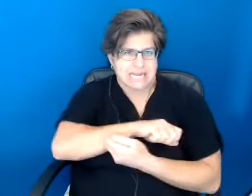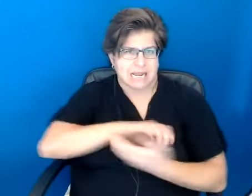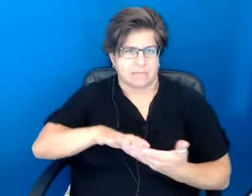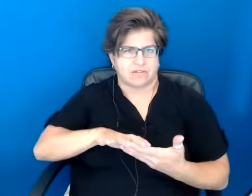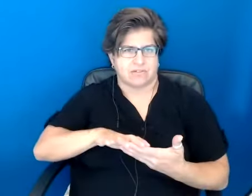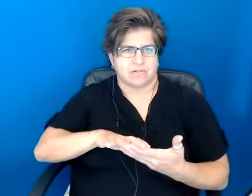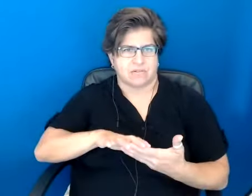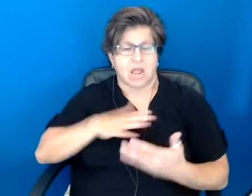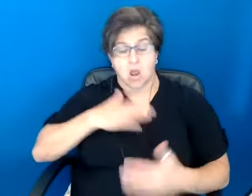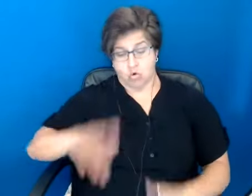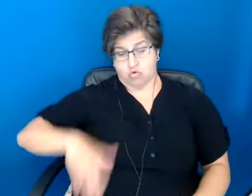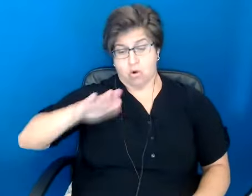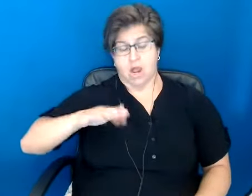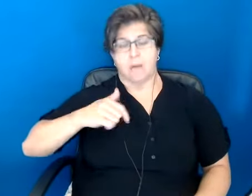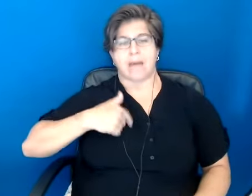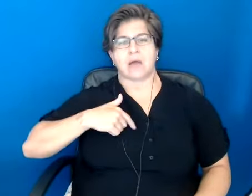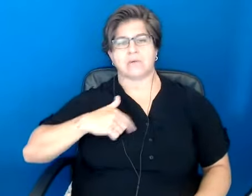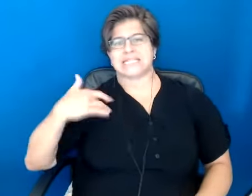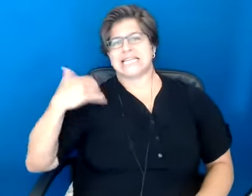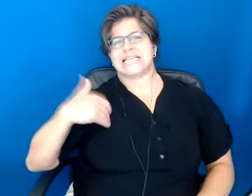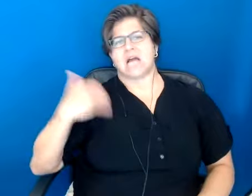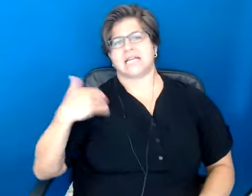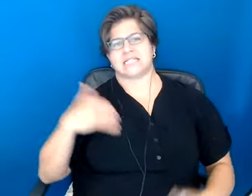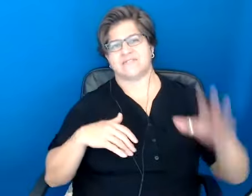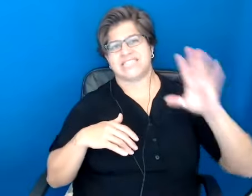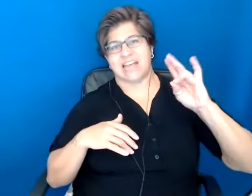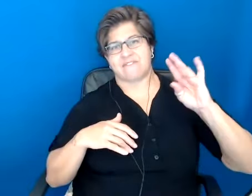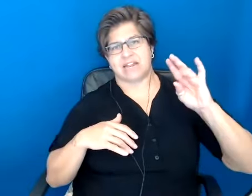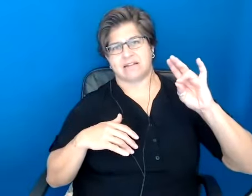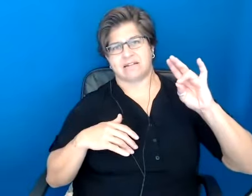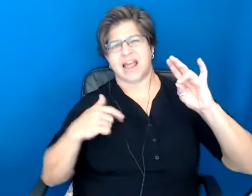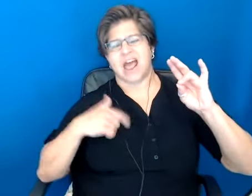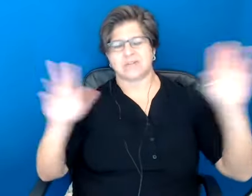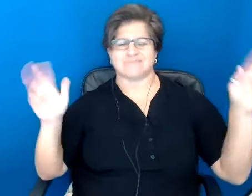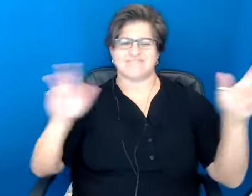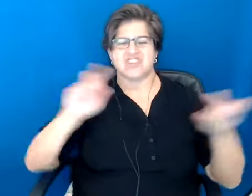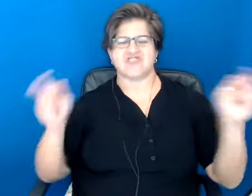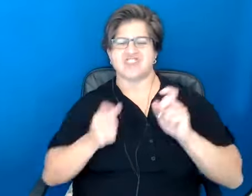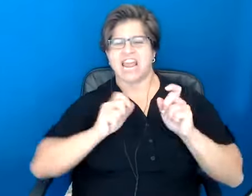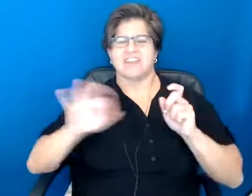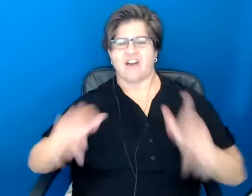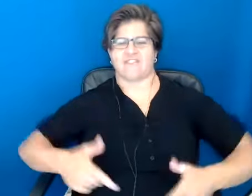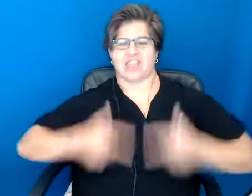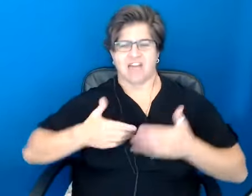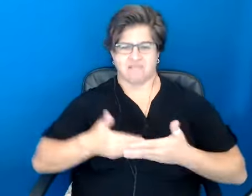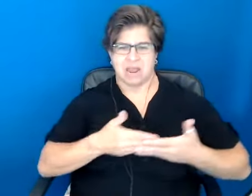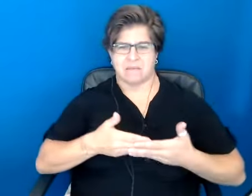wanted, needed, and loved, because that was the damage that had happened to me. I was a youngest of 7. I was a change of life